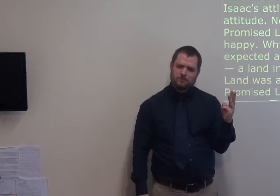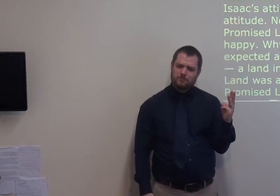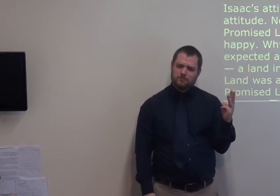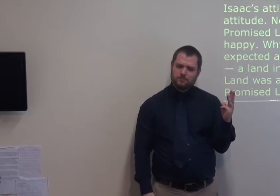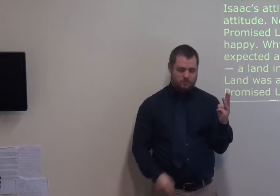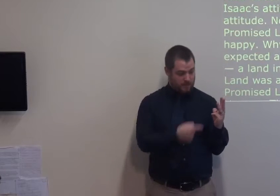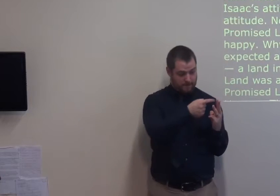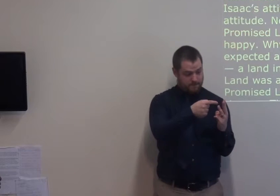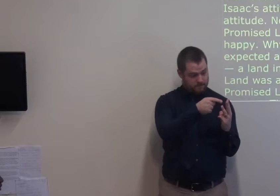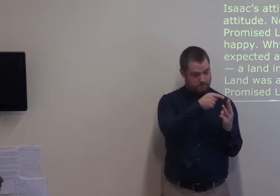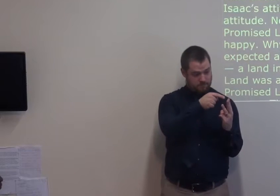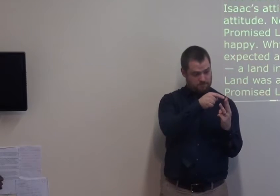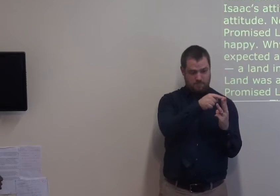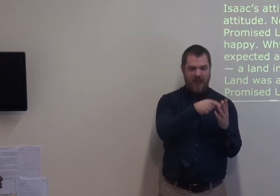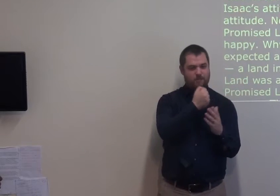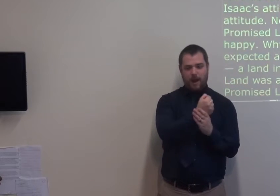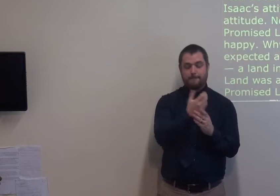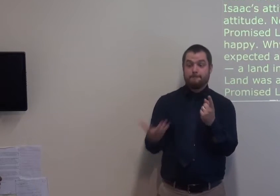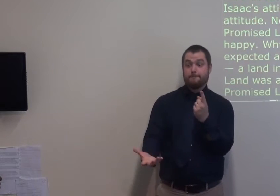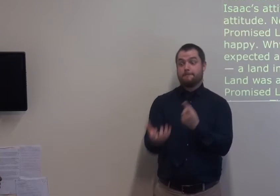None of them got to the promised land.